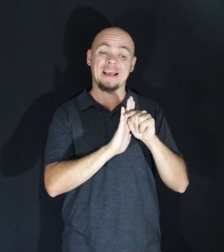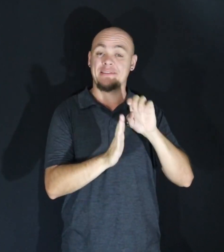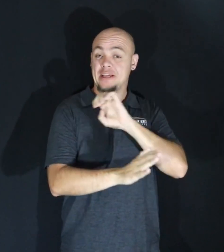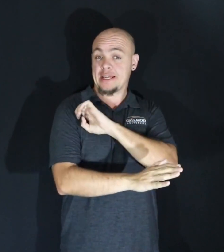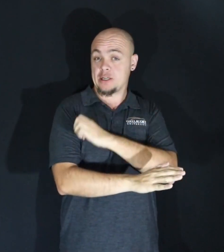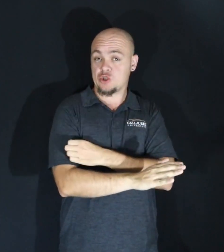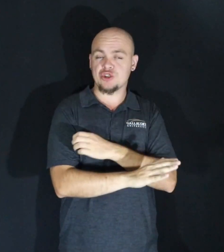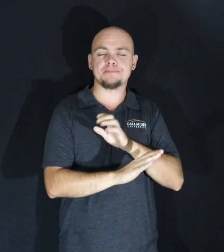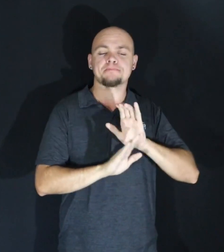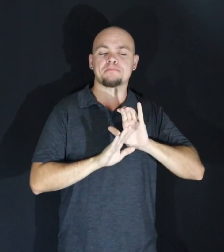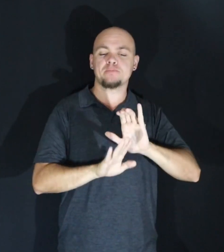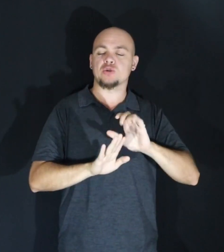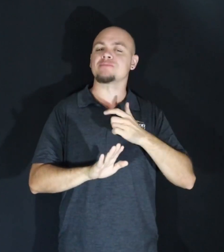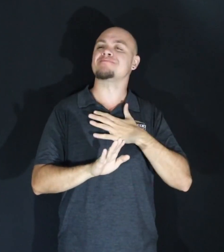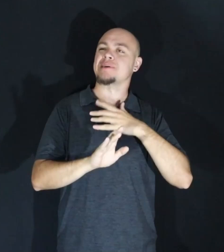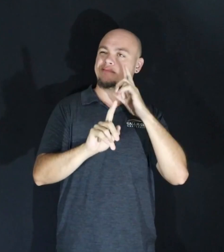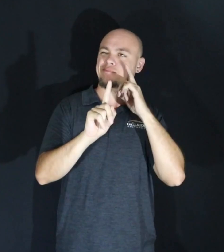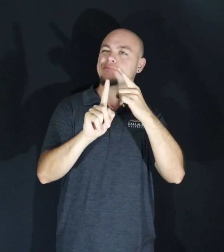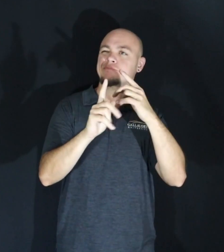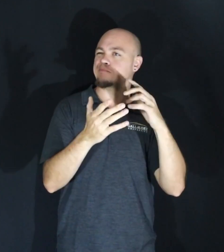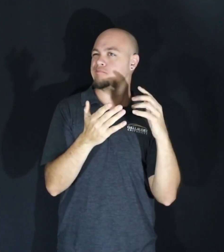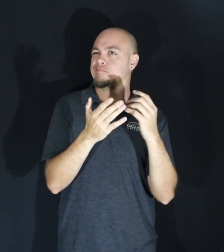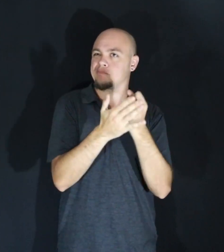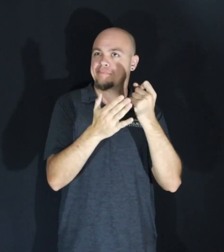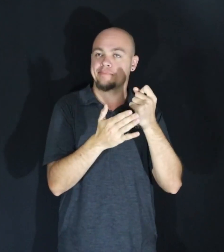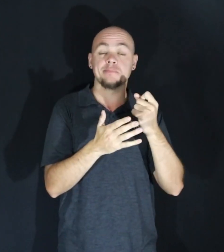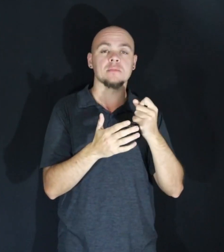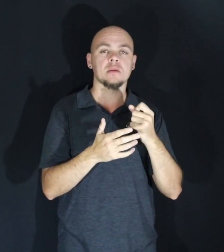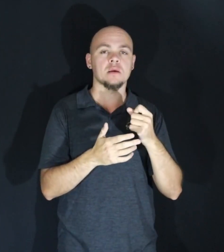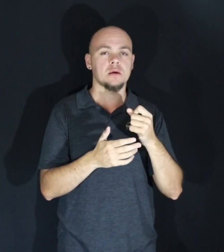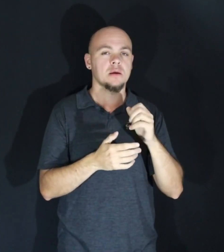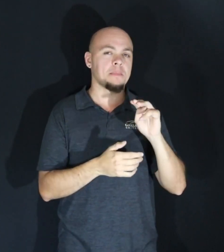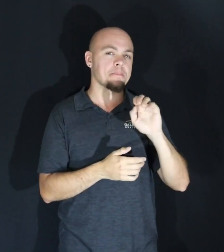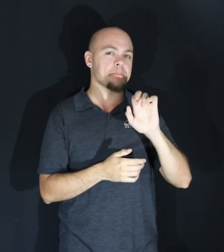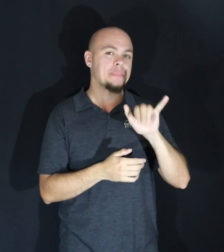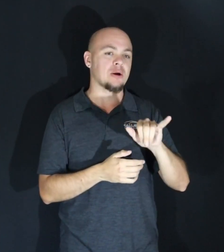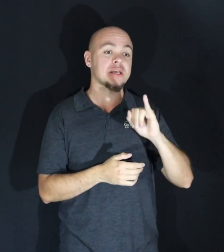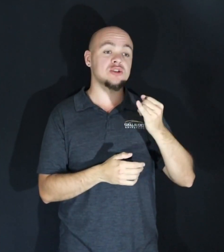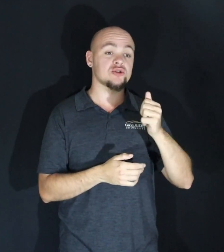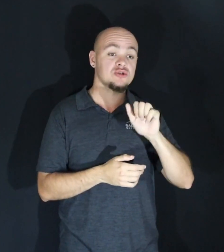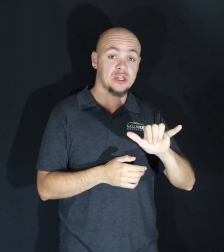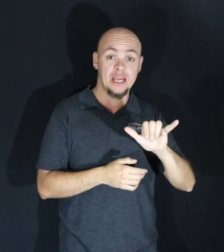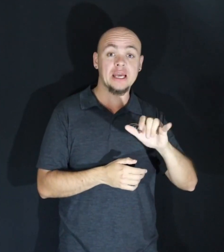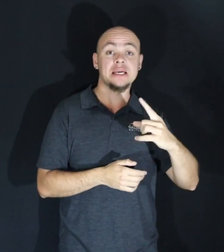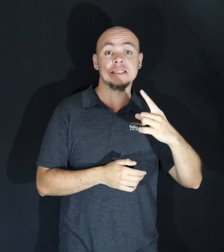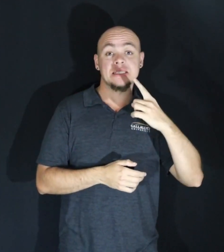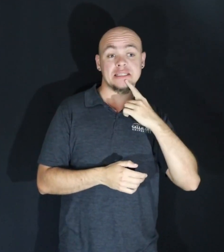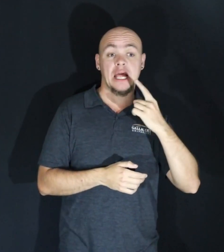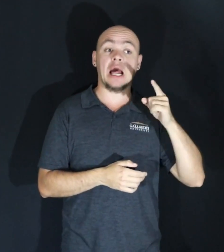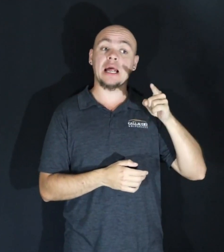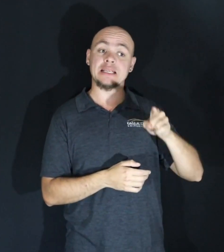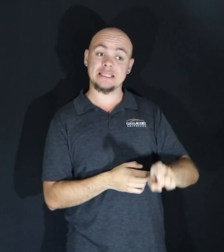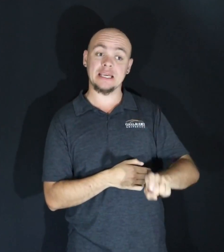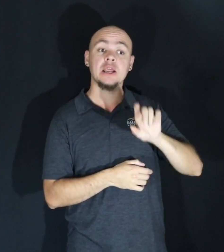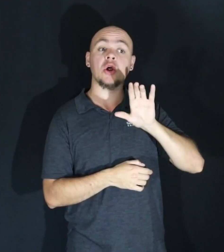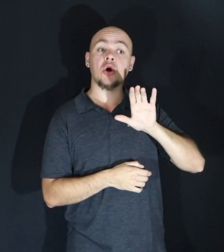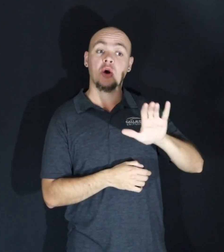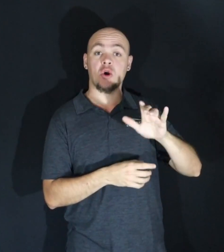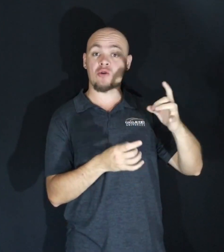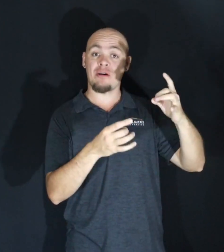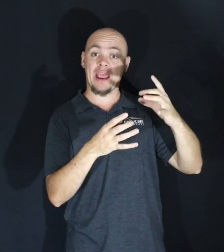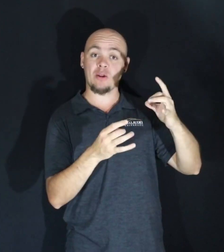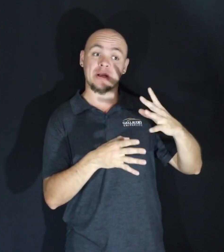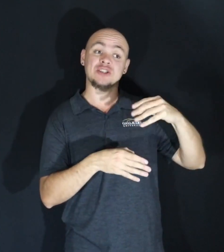helped push me toward my destiny. I know Mary J said no, but I actually needed her hateration in my dancery.